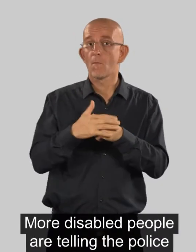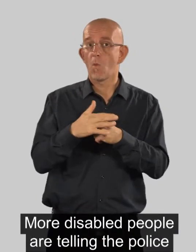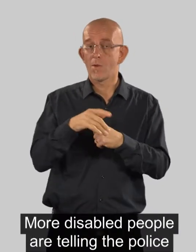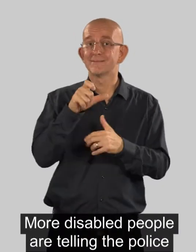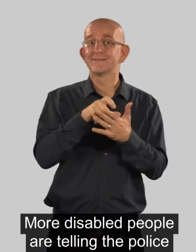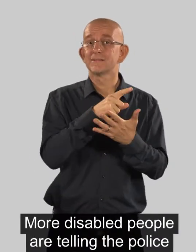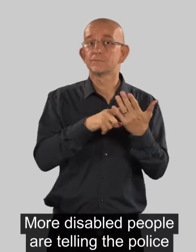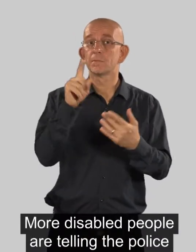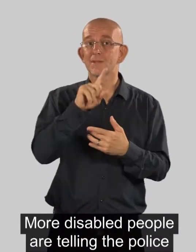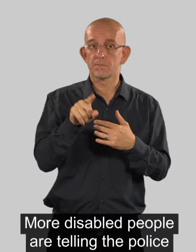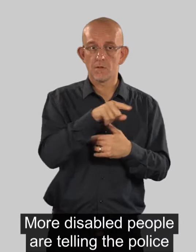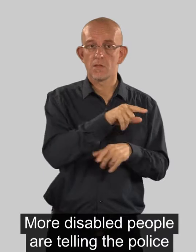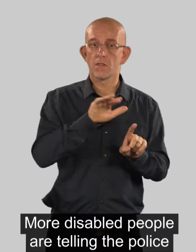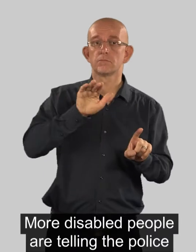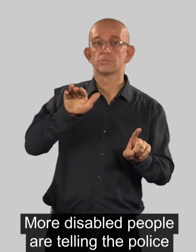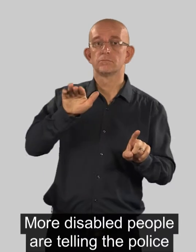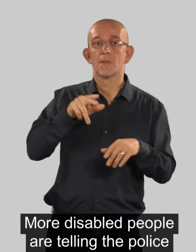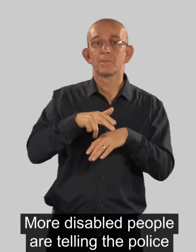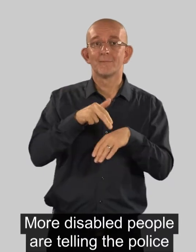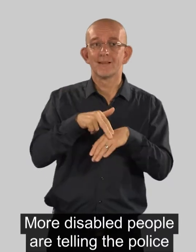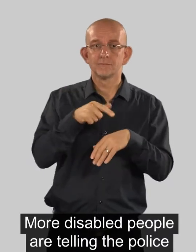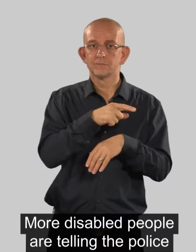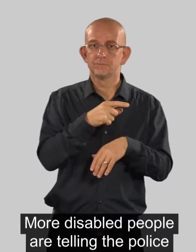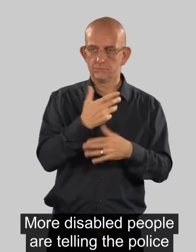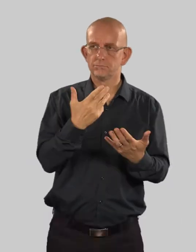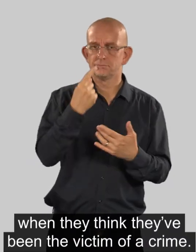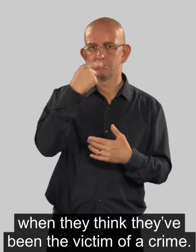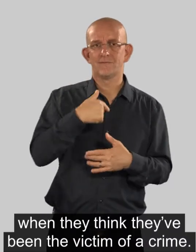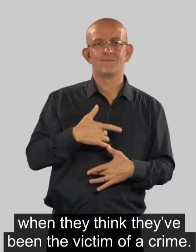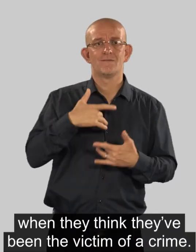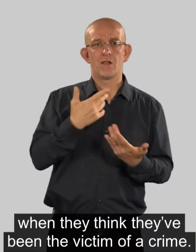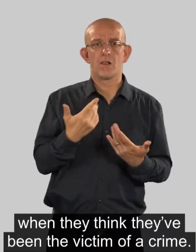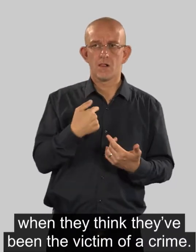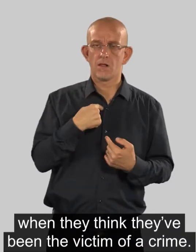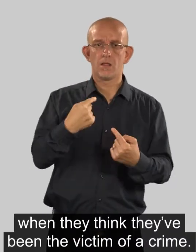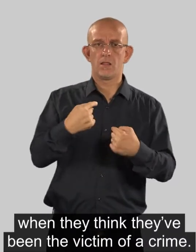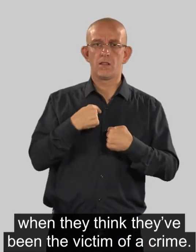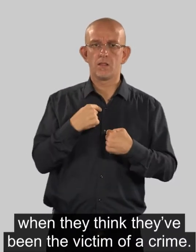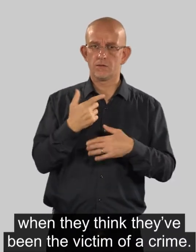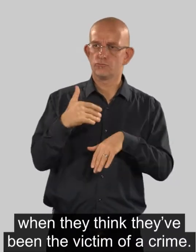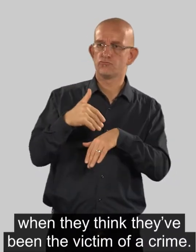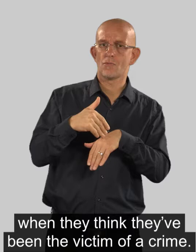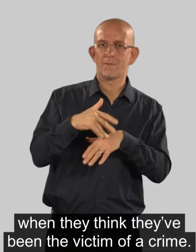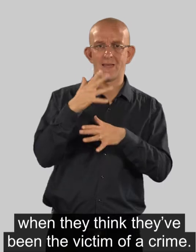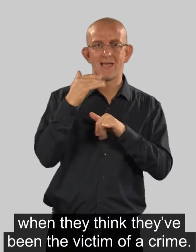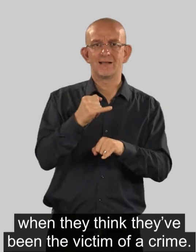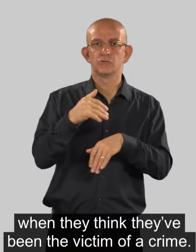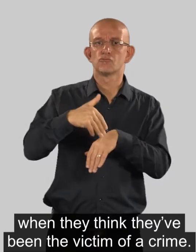More disabled people are telling the police when they think they've been the victim of a crime.